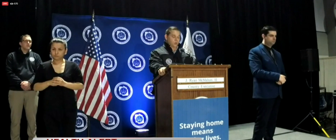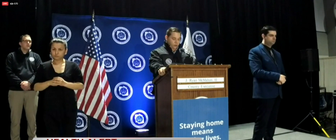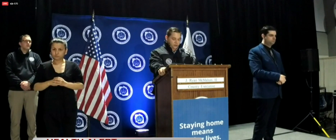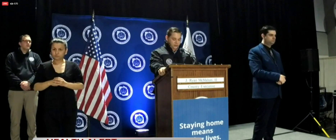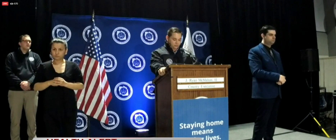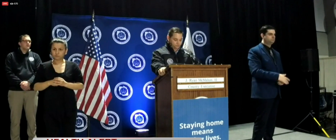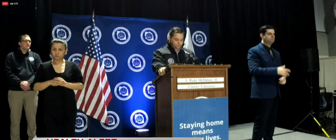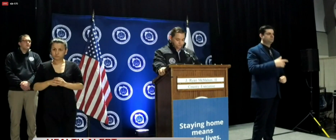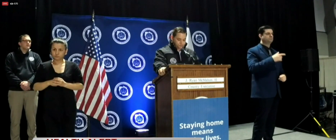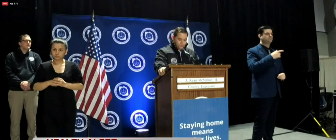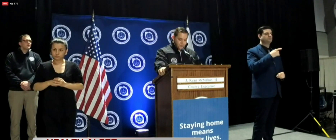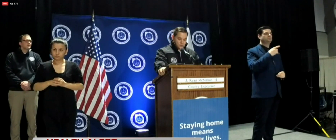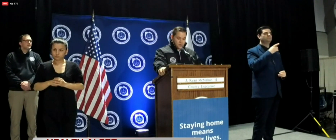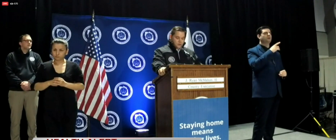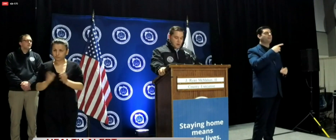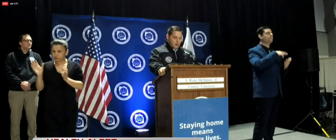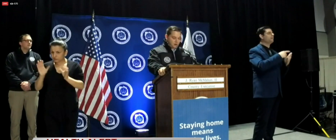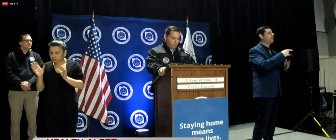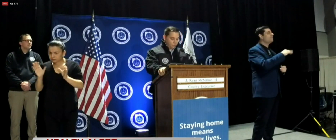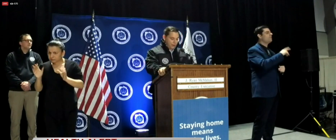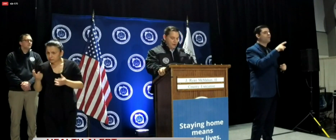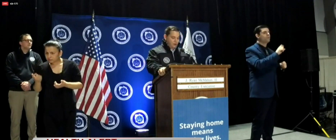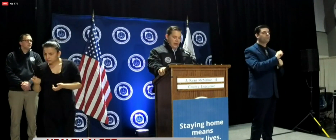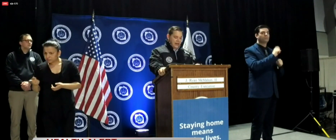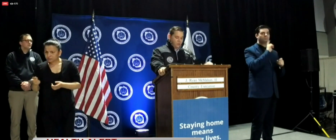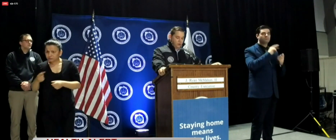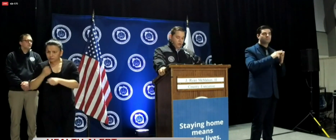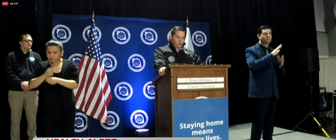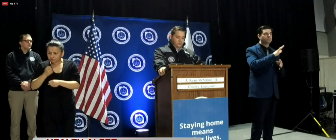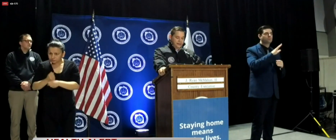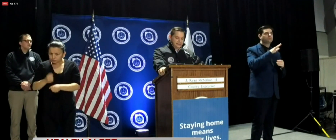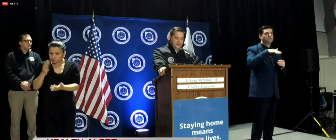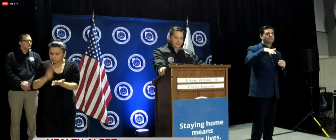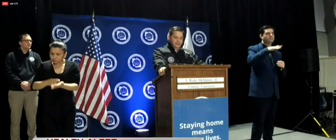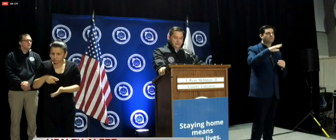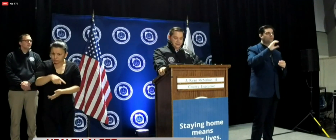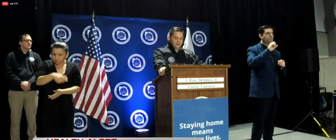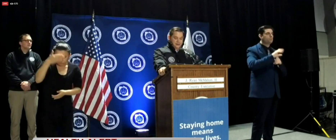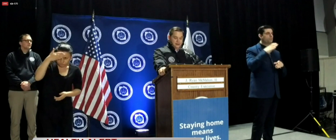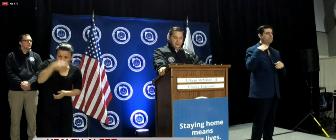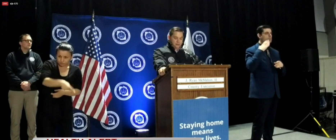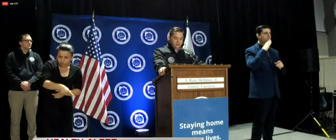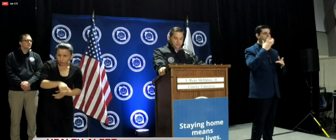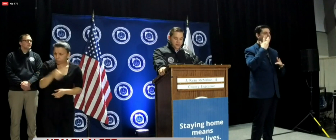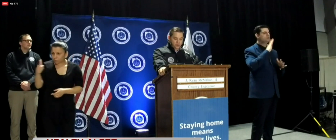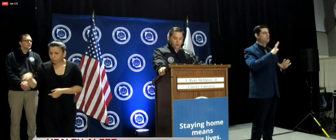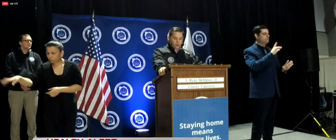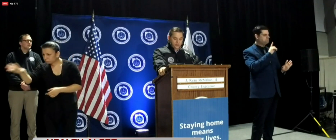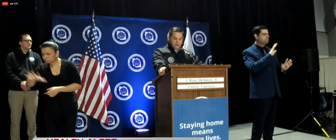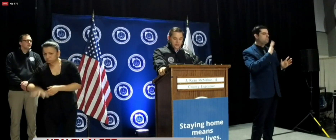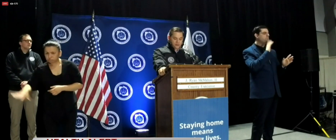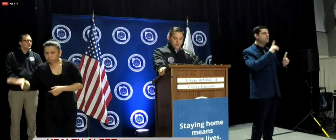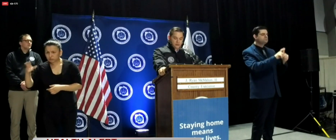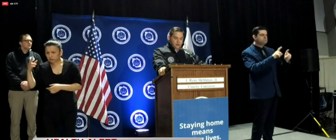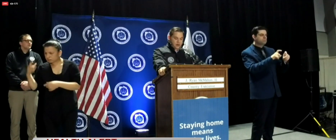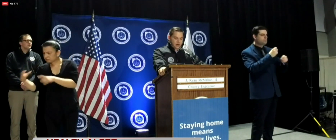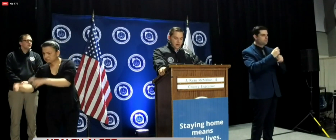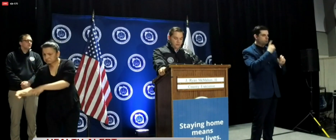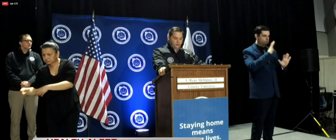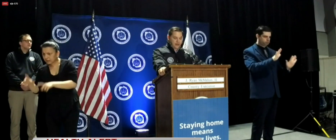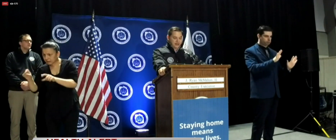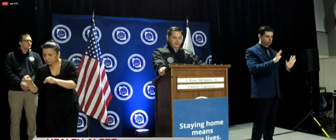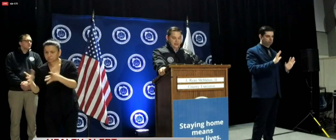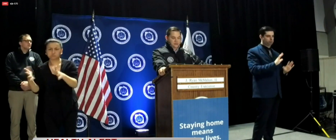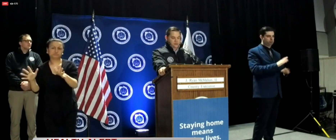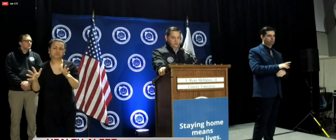for a quarantine. A reminder, anyone who has been tested must be in a quarantine.